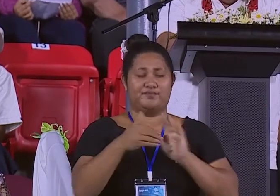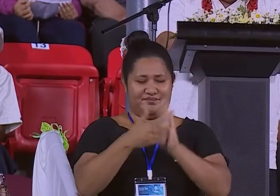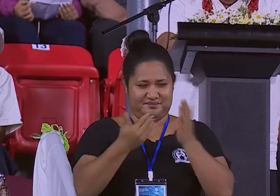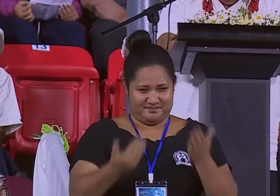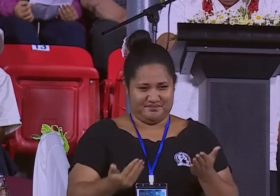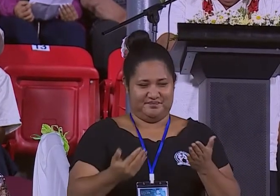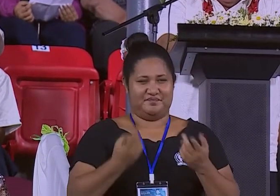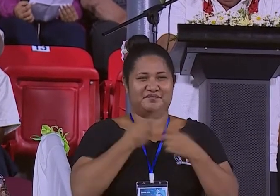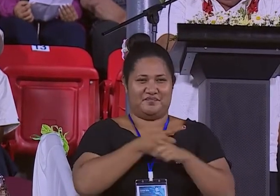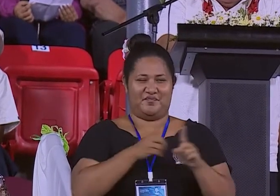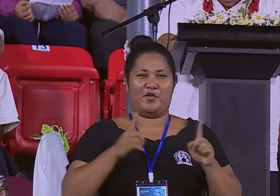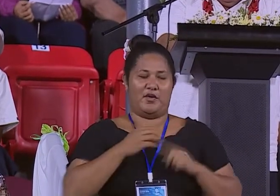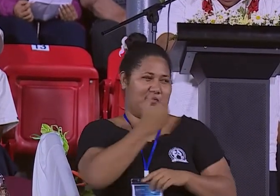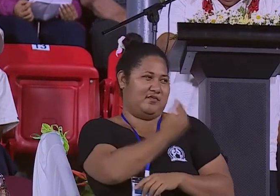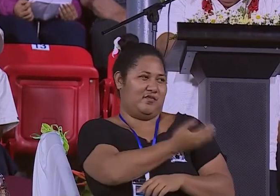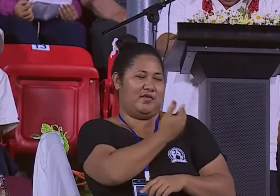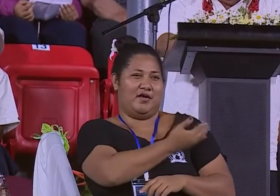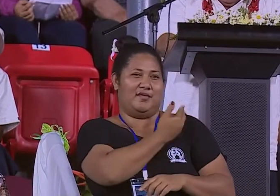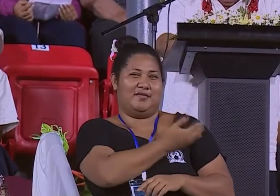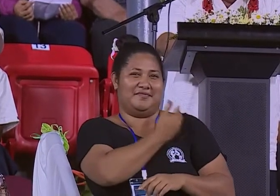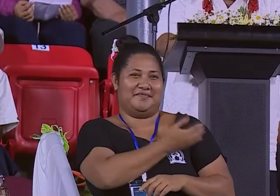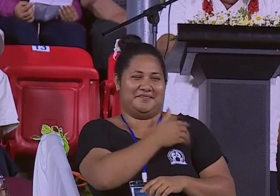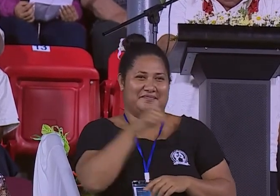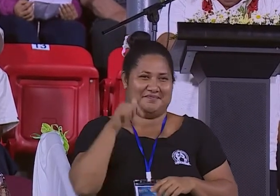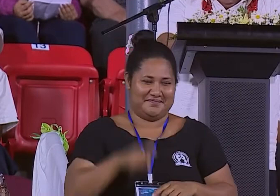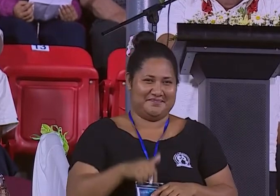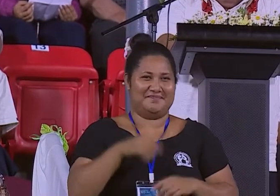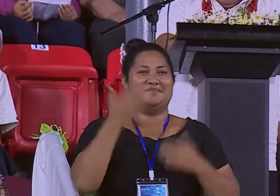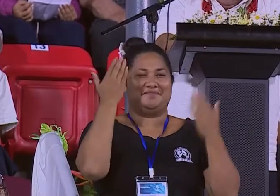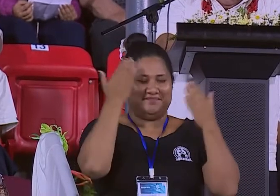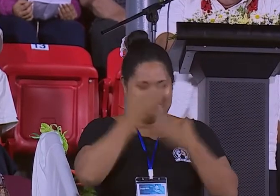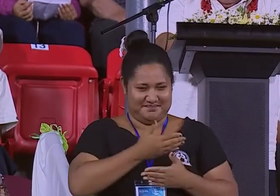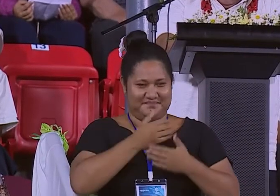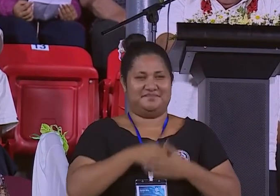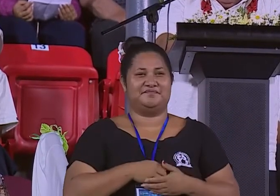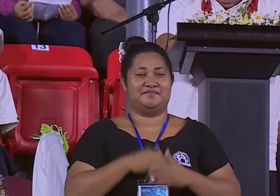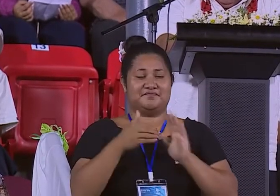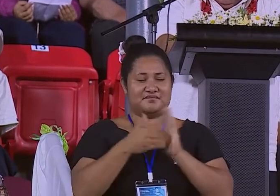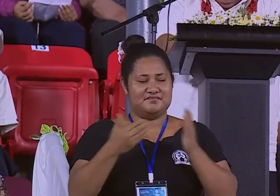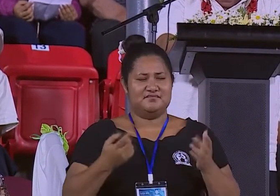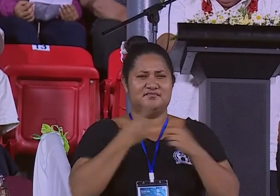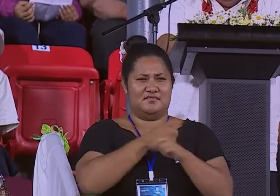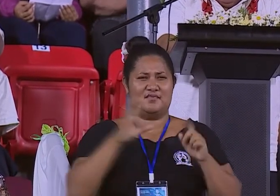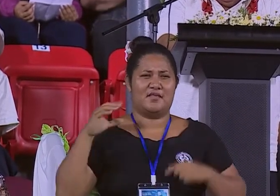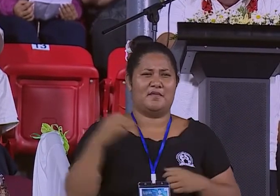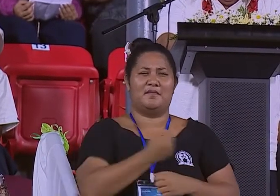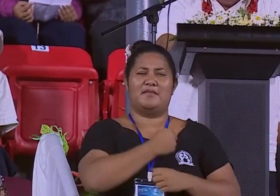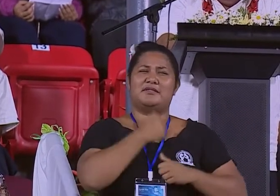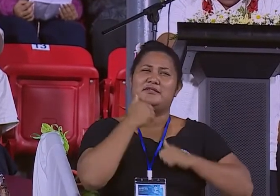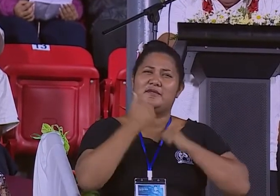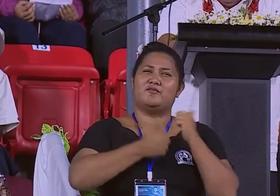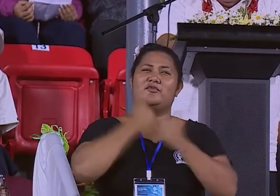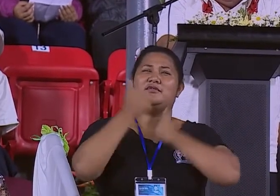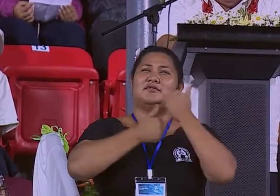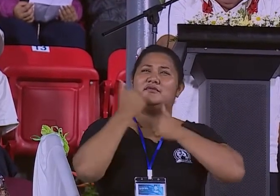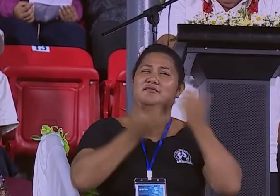ua tatu ai ai ai, I le nei tae au na liungalua. E au ai o na mori mori lapa lapa